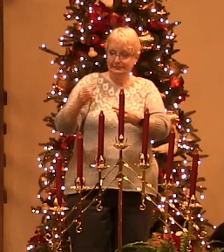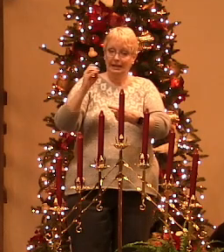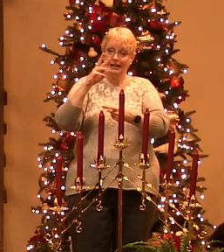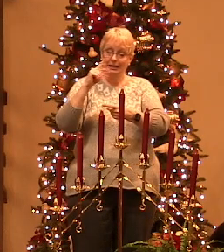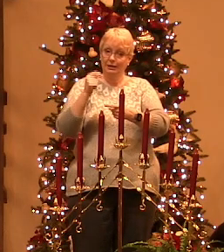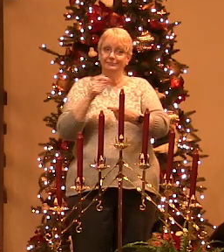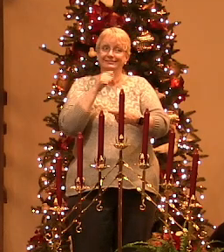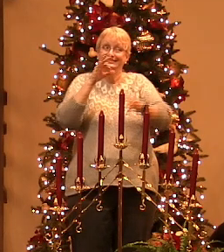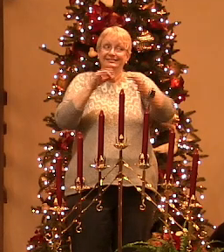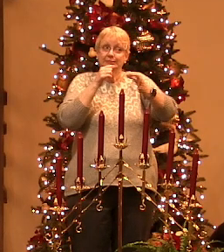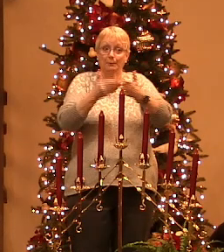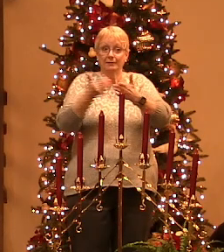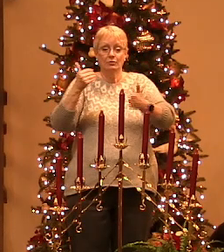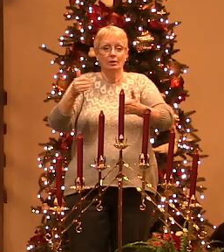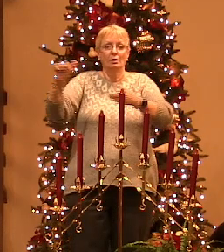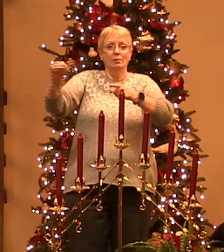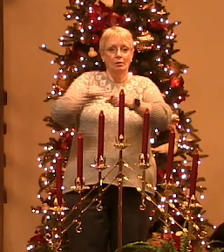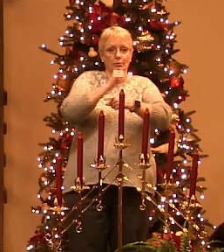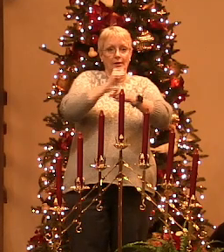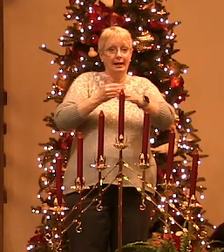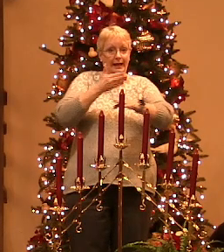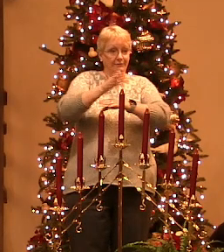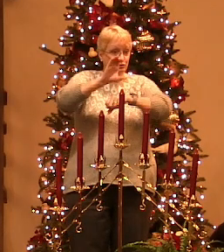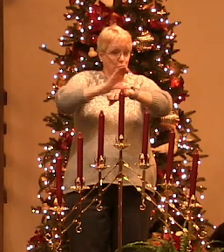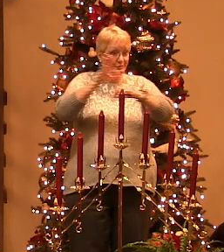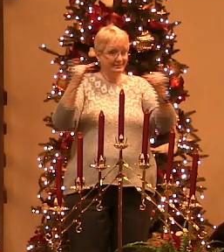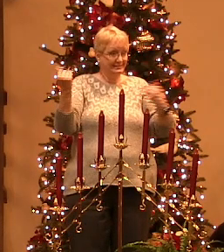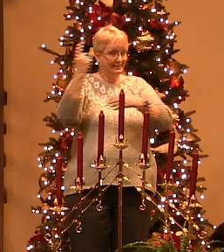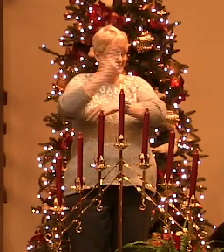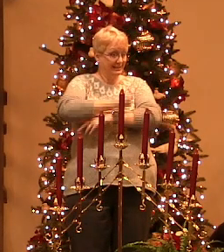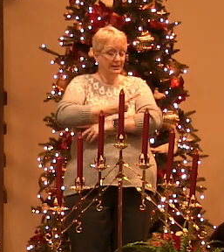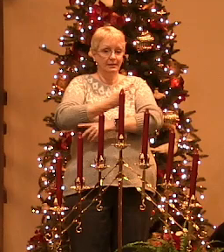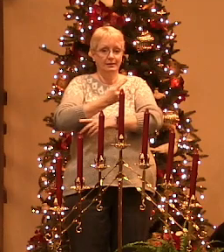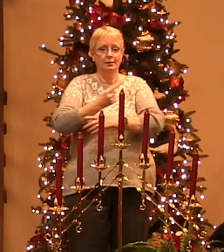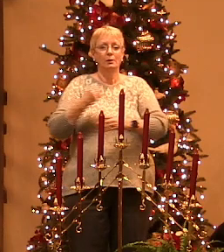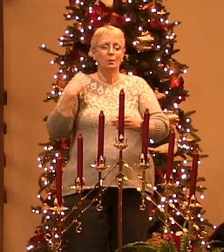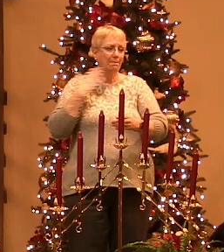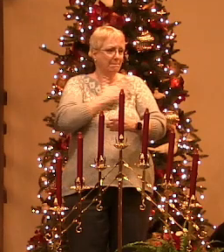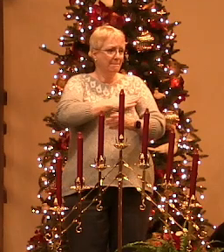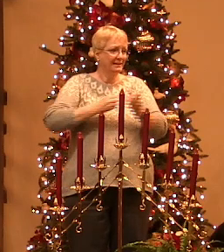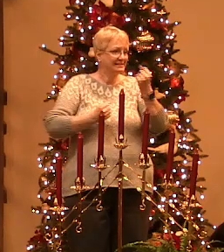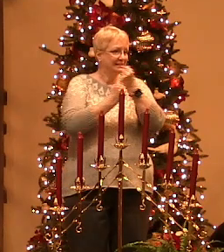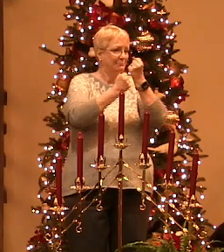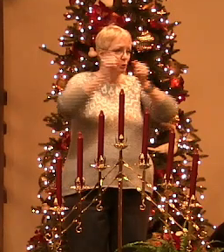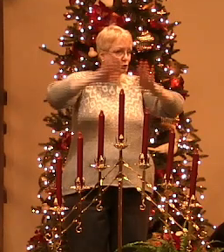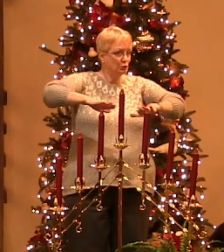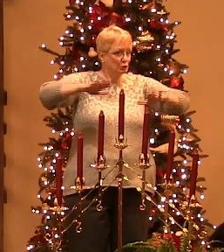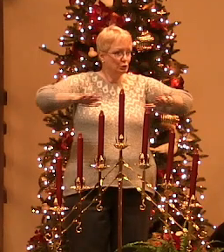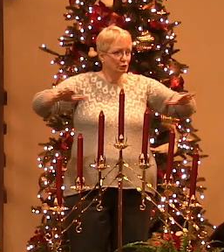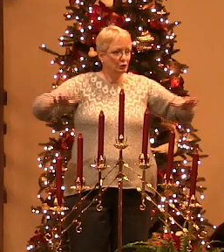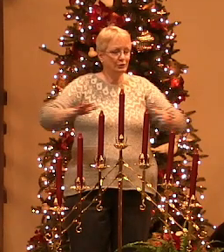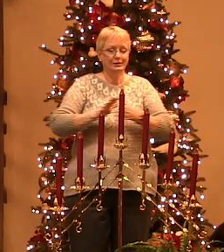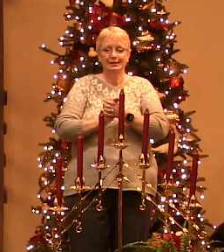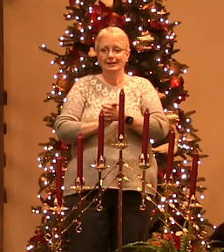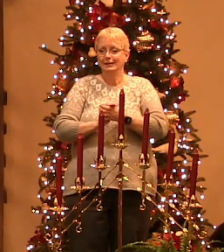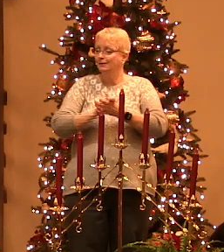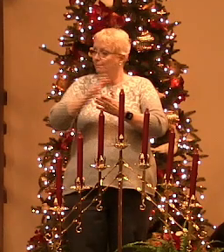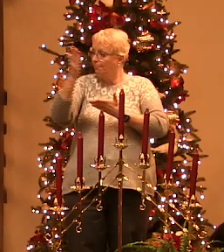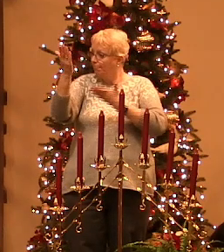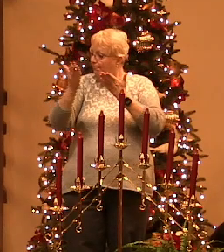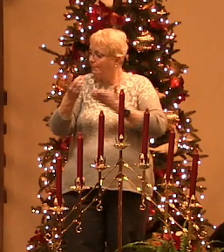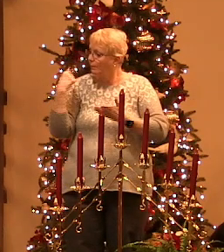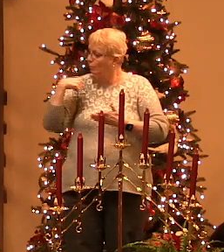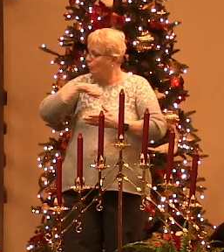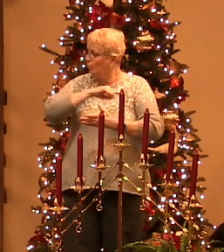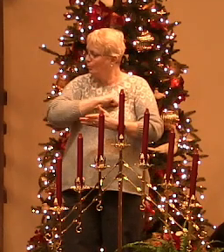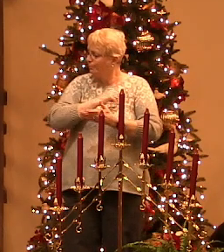not before. They have a practice after worship today, so please support the children next Sunday in the children's service. And, you know, we